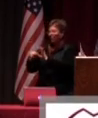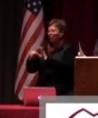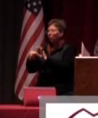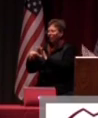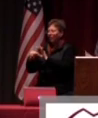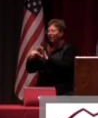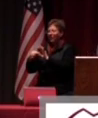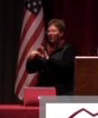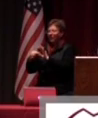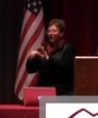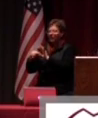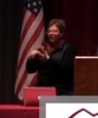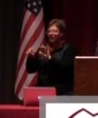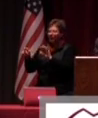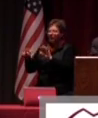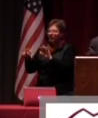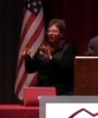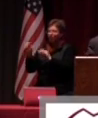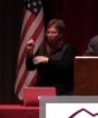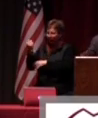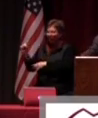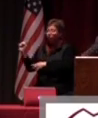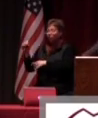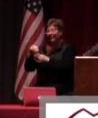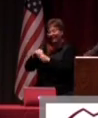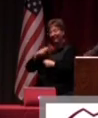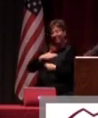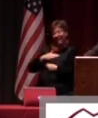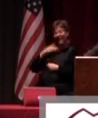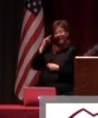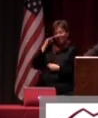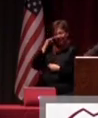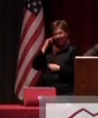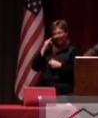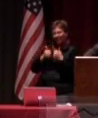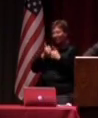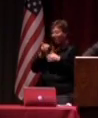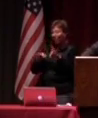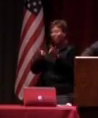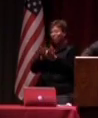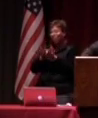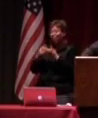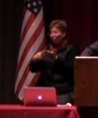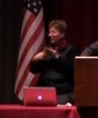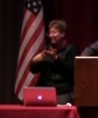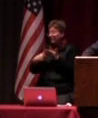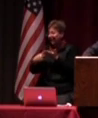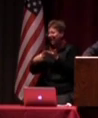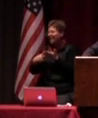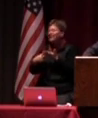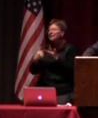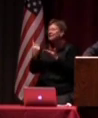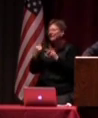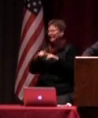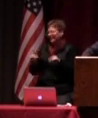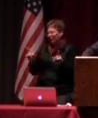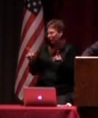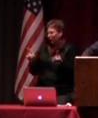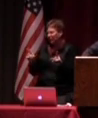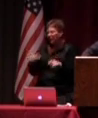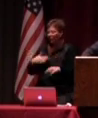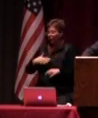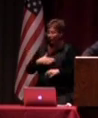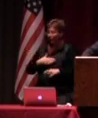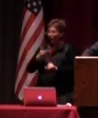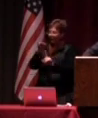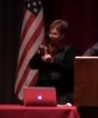he an orientalist? But actually, to my mind, the most intriguing and important debate has to do with something different, namely the issue of Napoleon